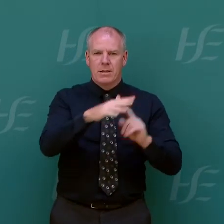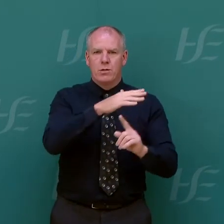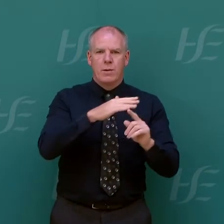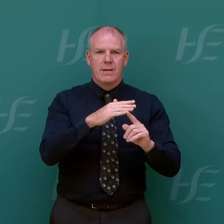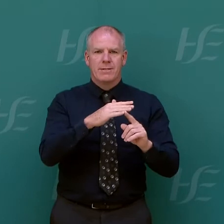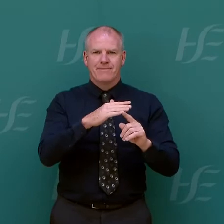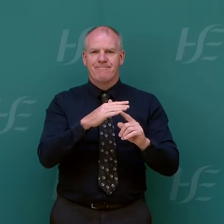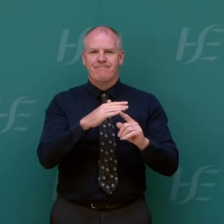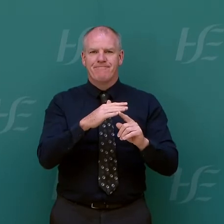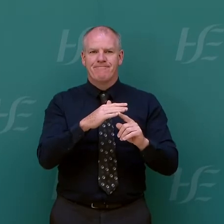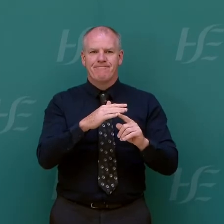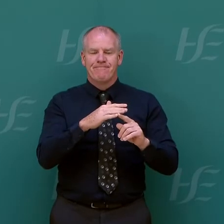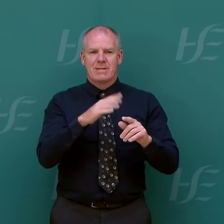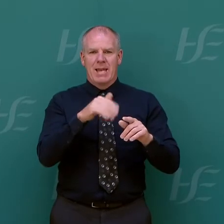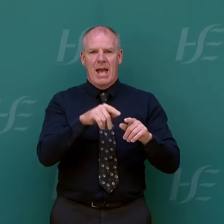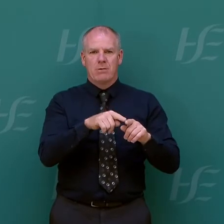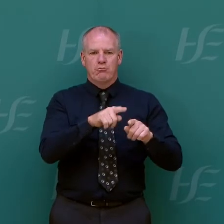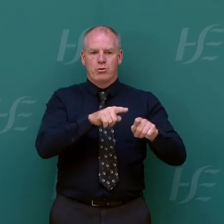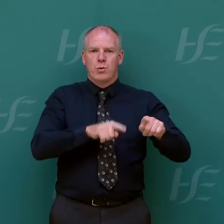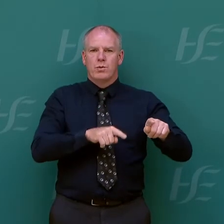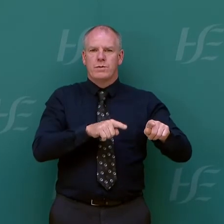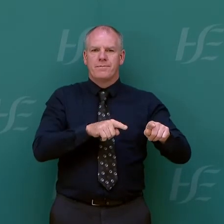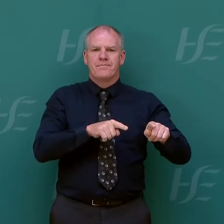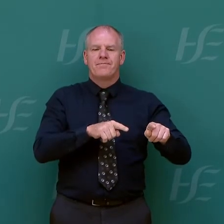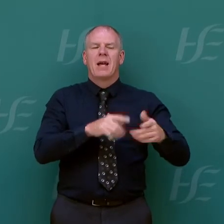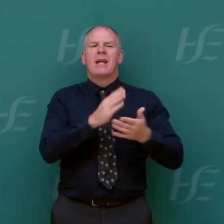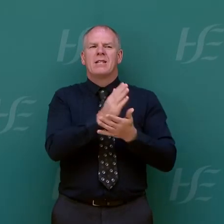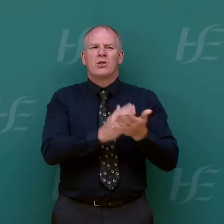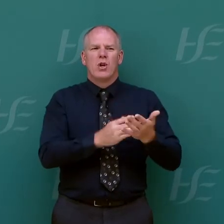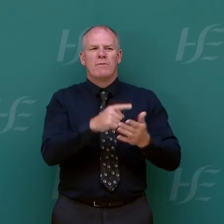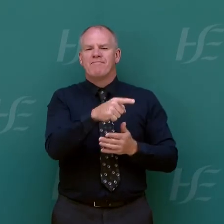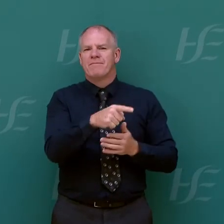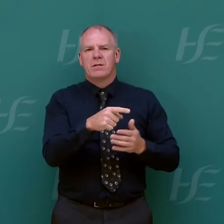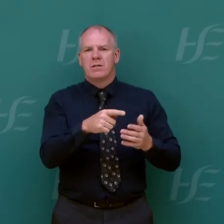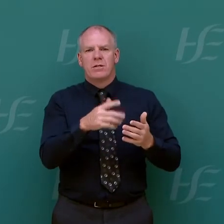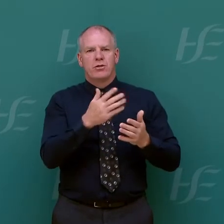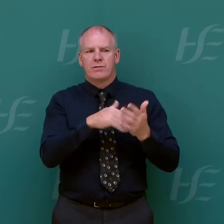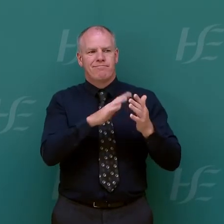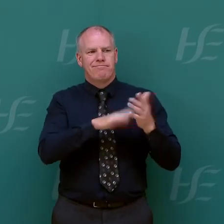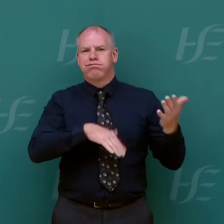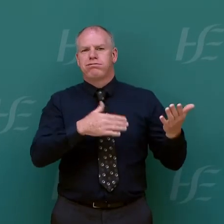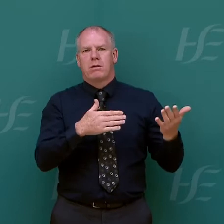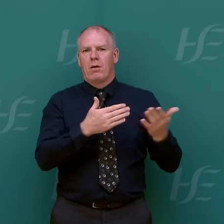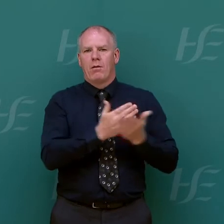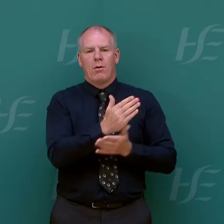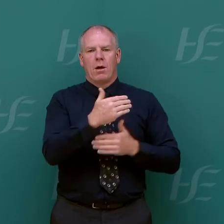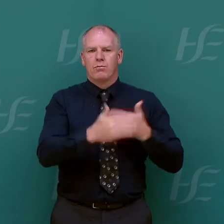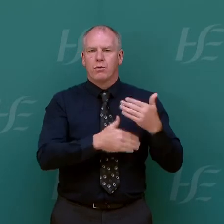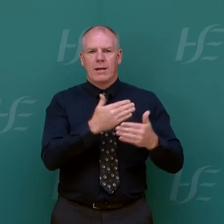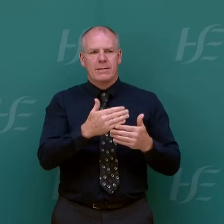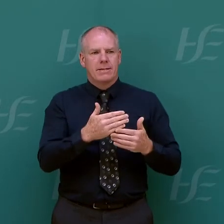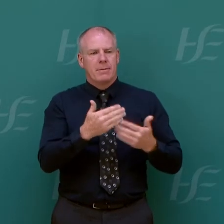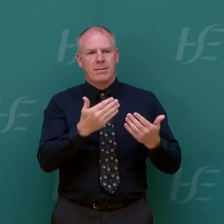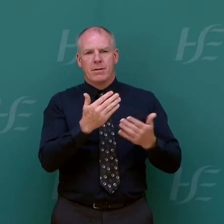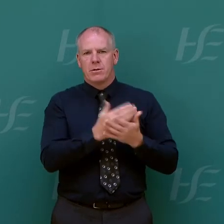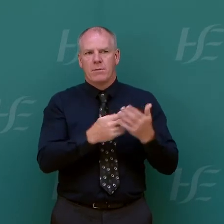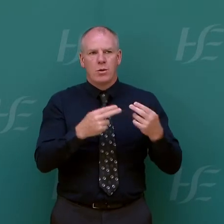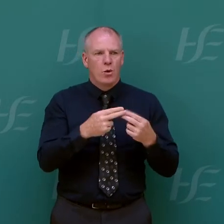the outliers that can pull us back. And indeed, there are some that just fall off through the process in terms of there are still